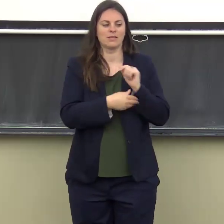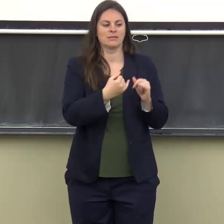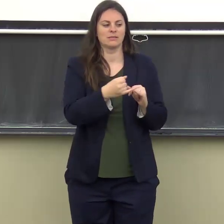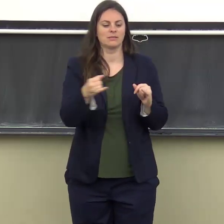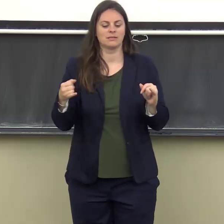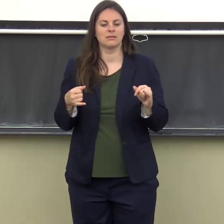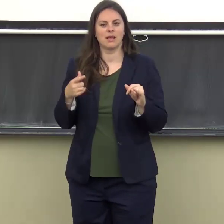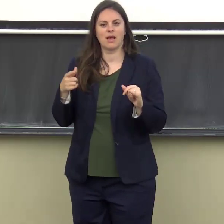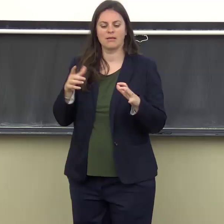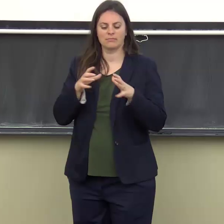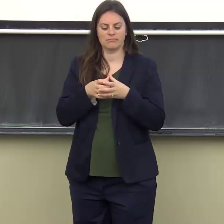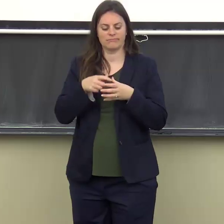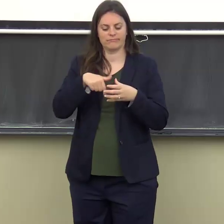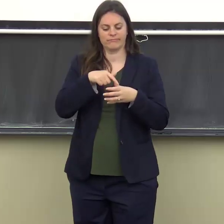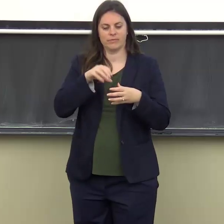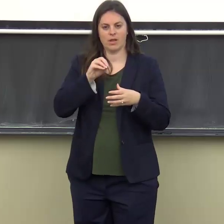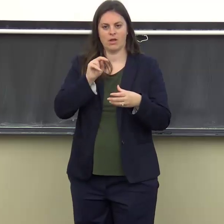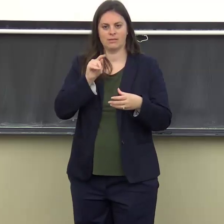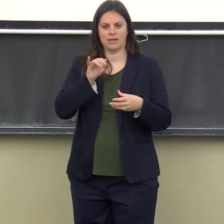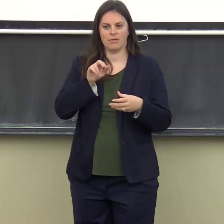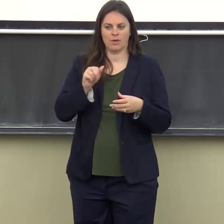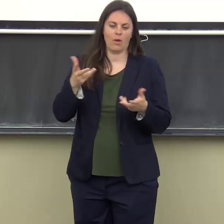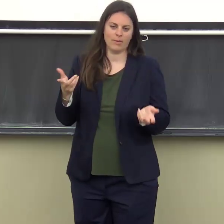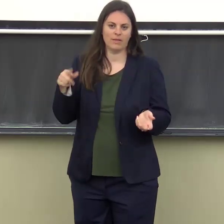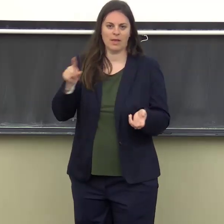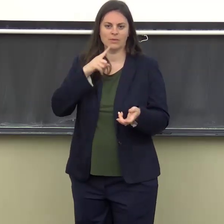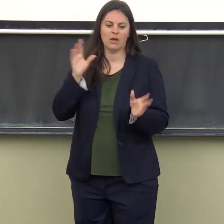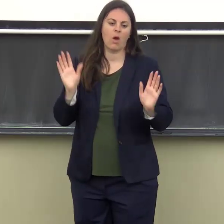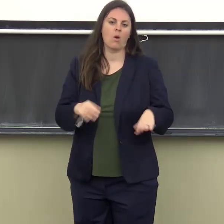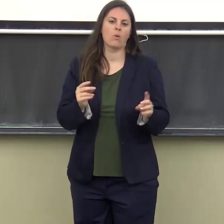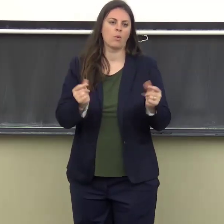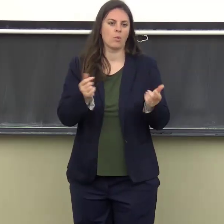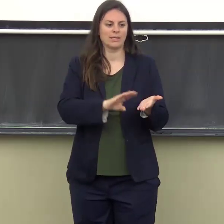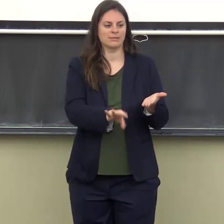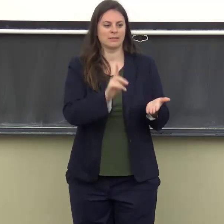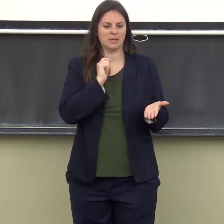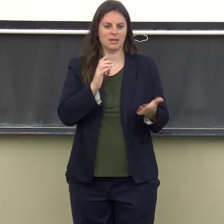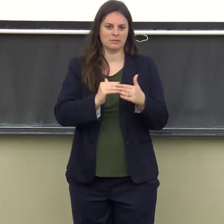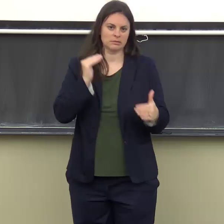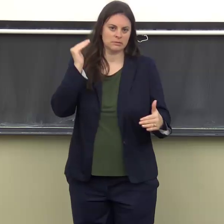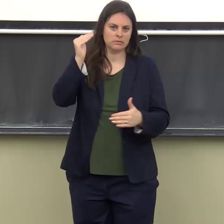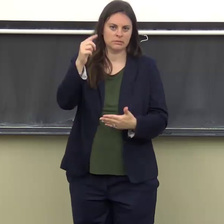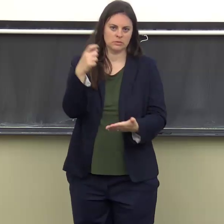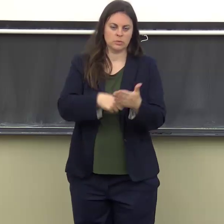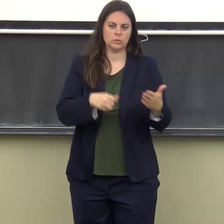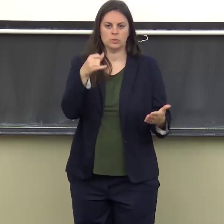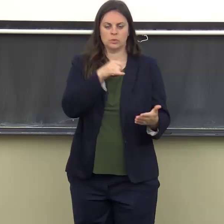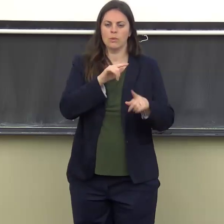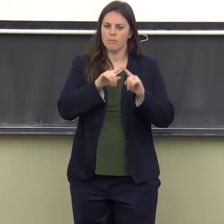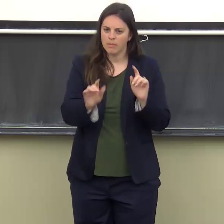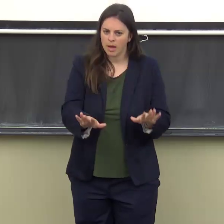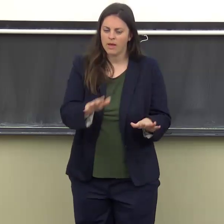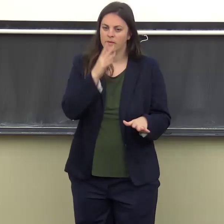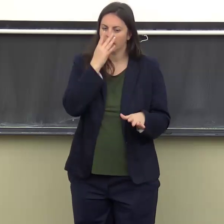yeah, I mean, this is a quick dismiss because we'll find that it's far too costly. But the interesting thing was